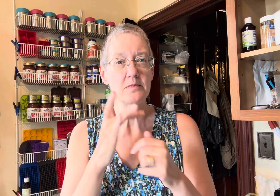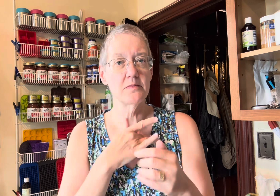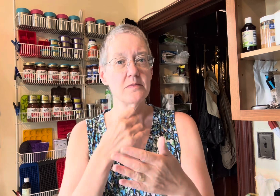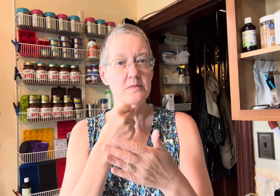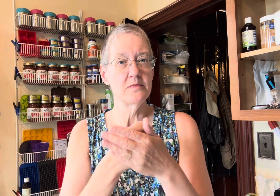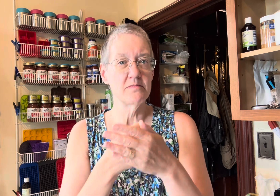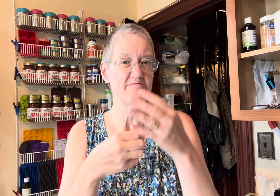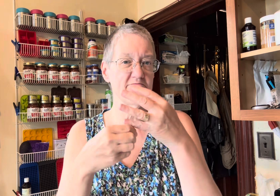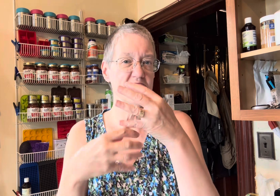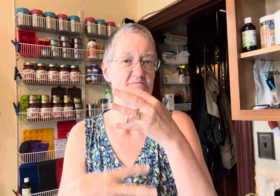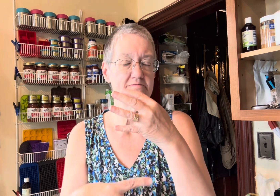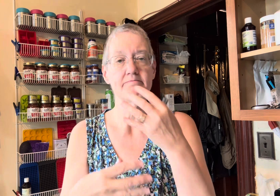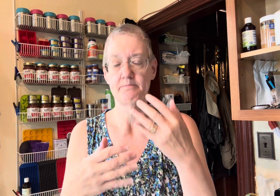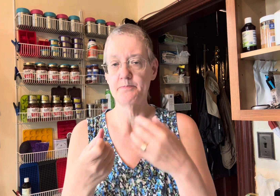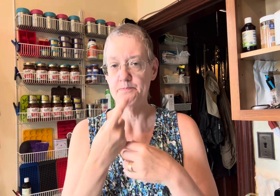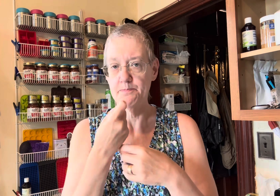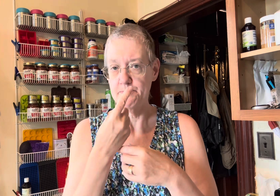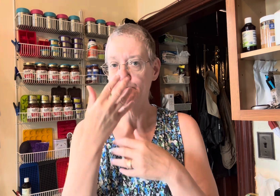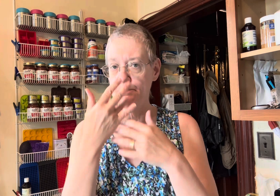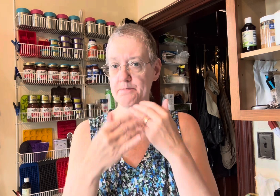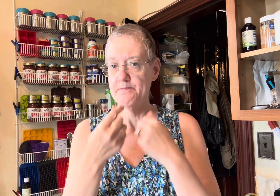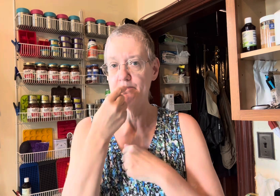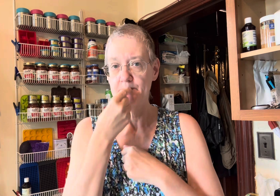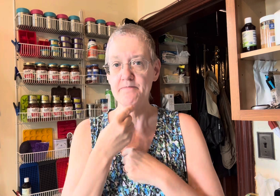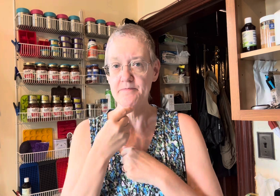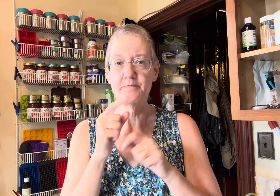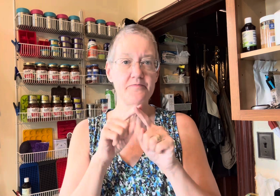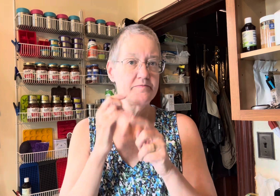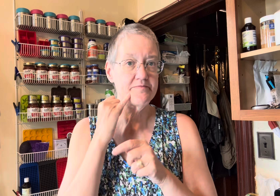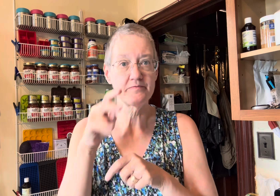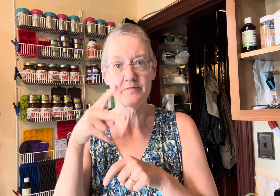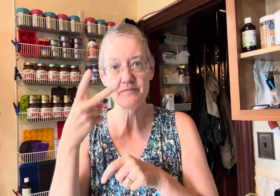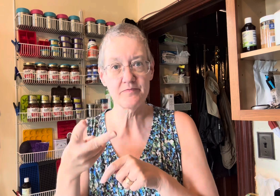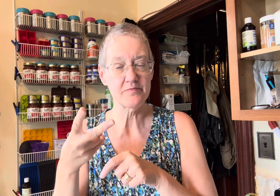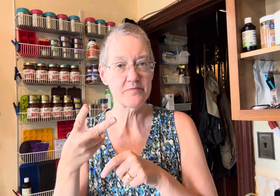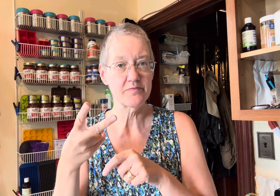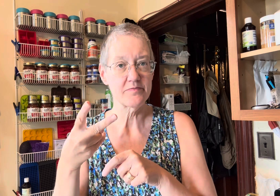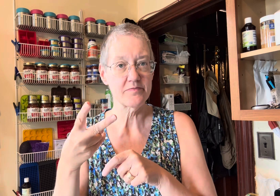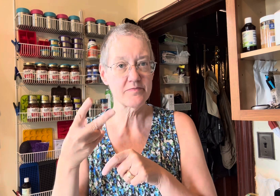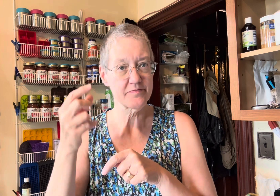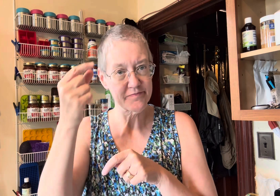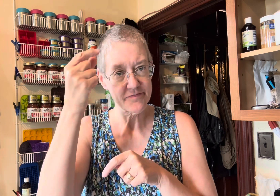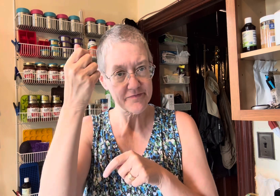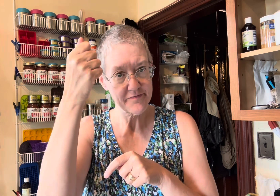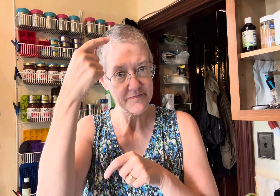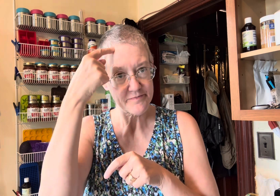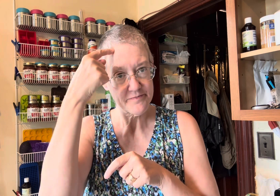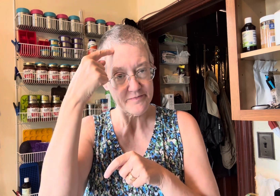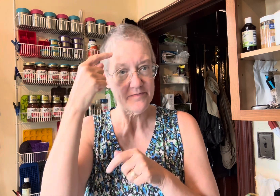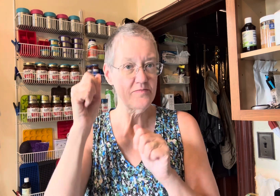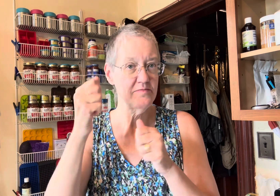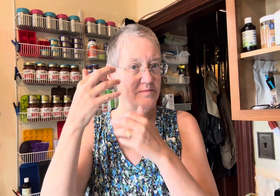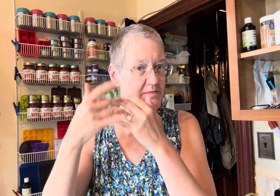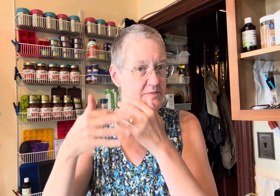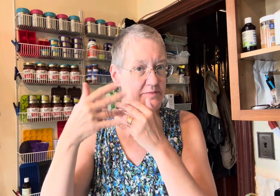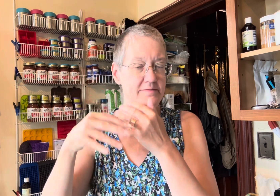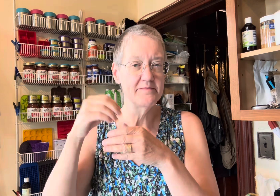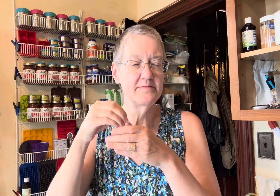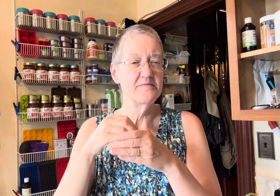and arteries, and that puts him at a high risk for stroke and a heart attack. He is on blood thinners, but again, if he falls on blood thinners, he could